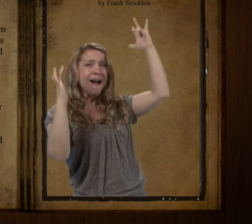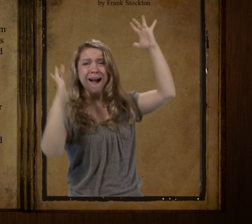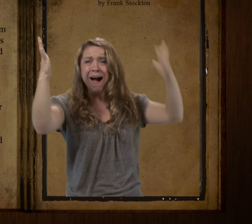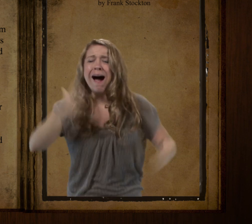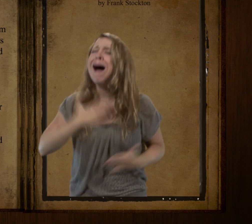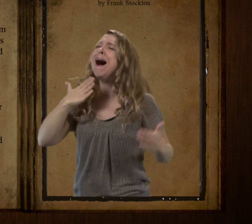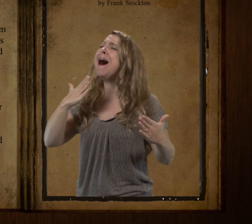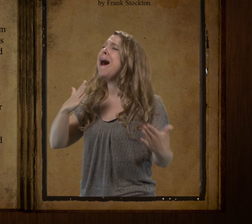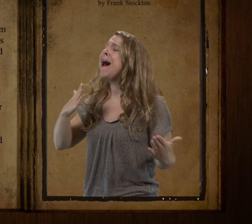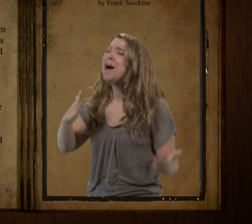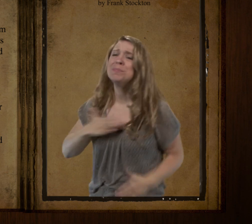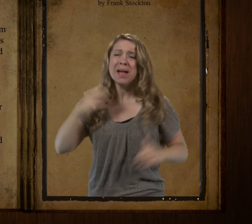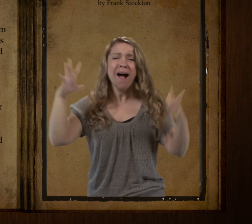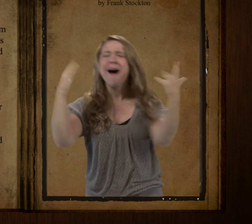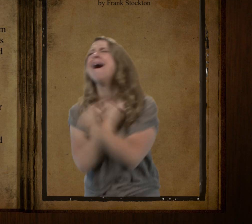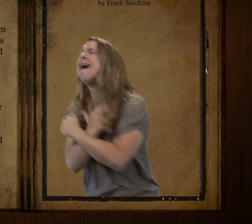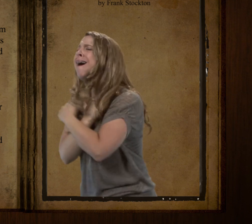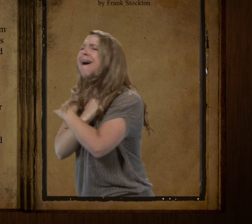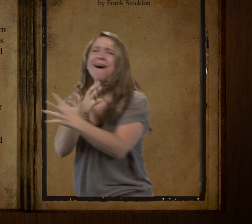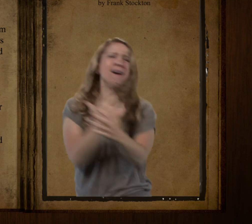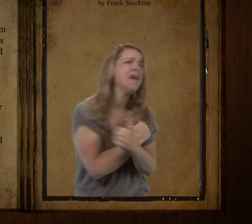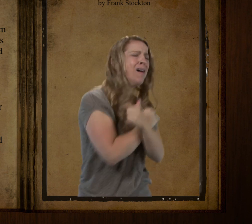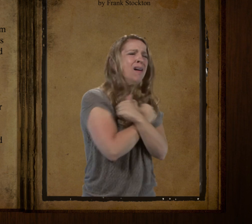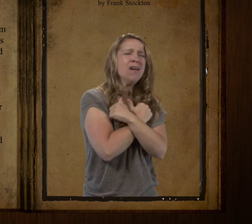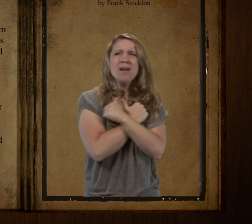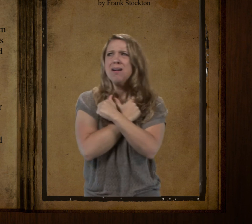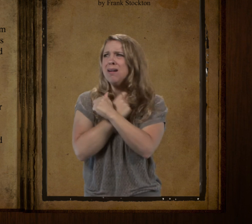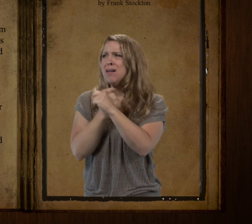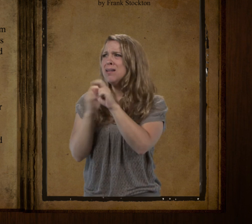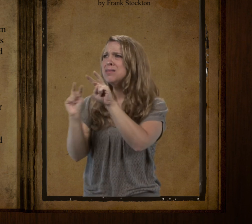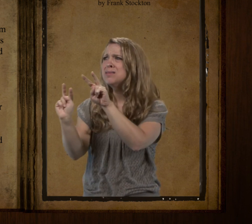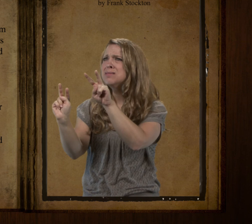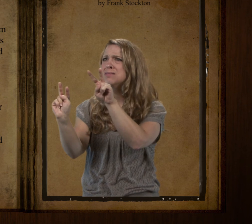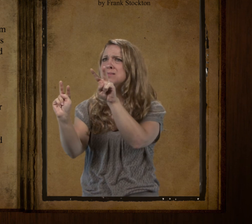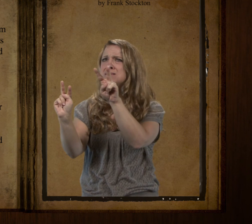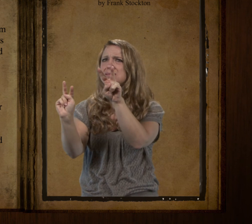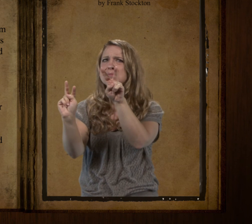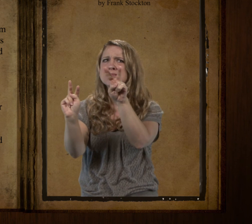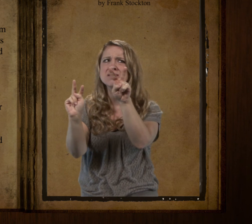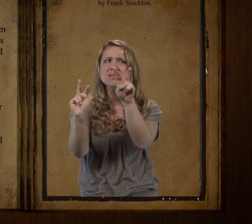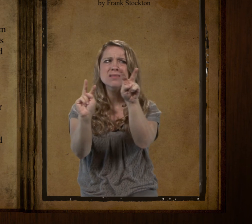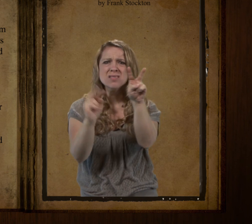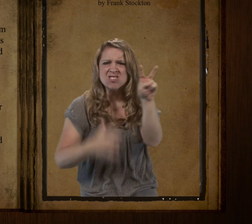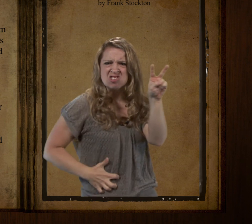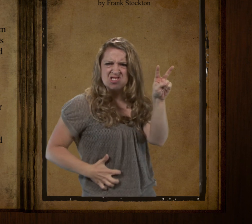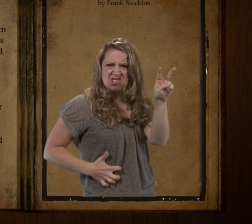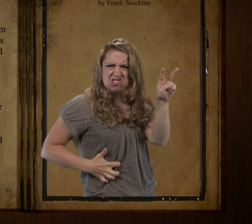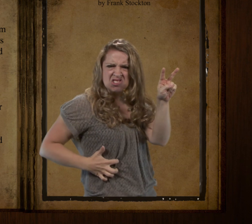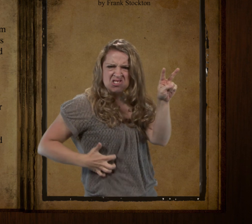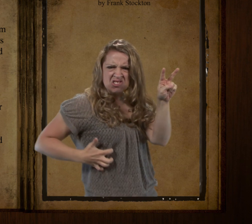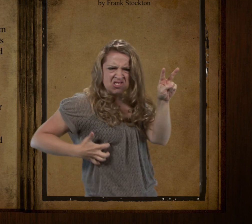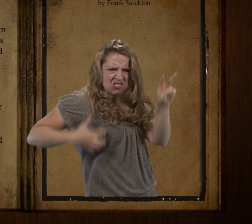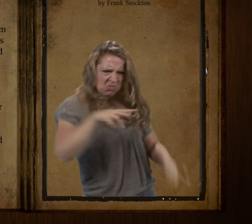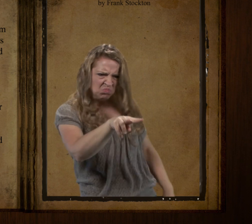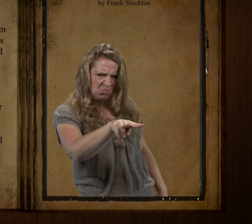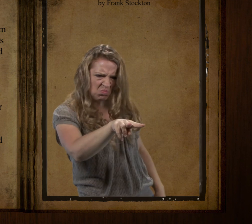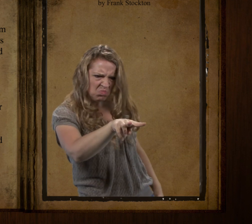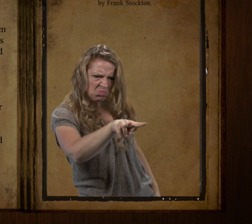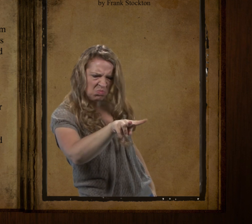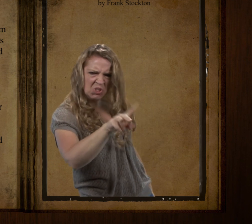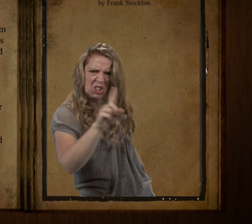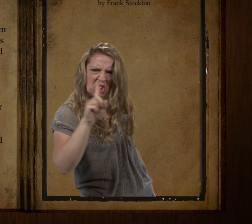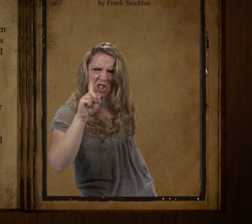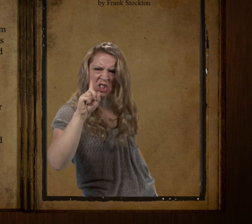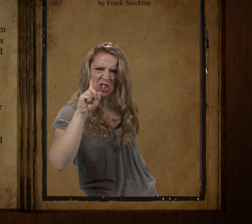her flushing cheek and sparkling eye of triumph, when she had seen him lead her forth, his